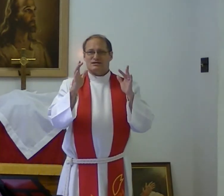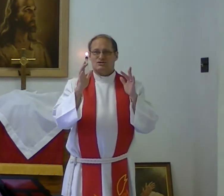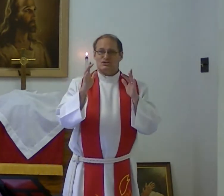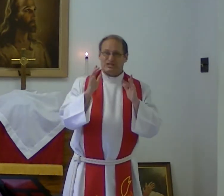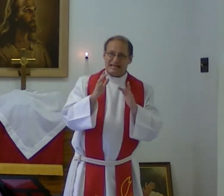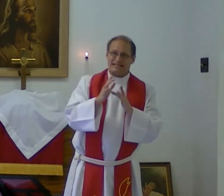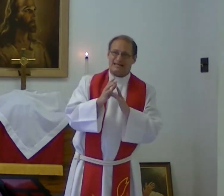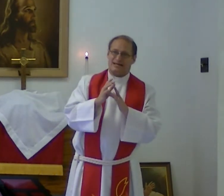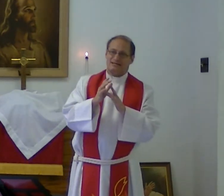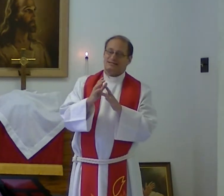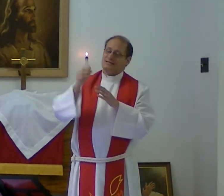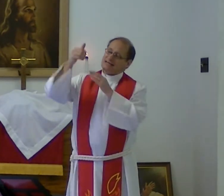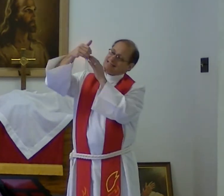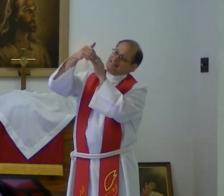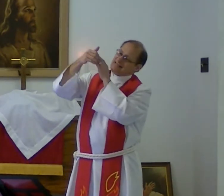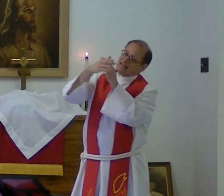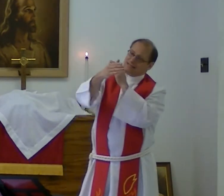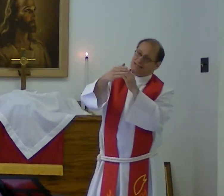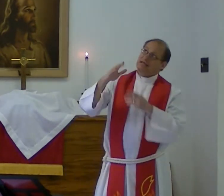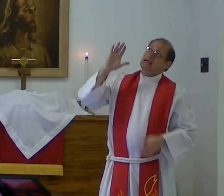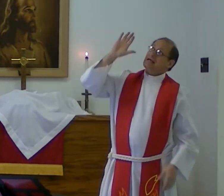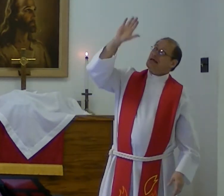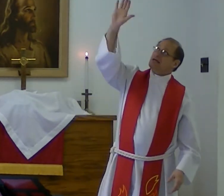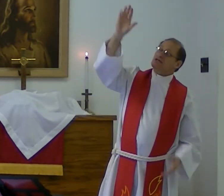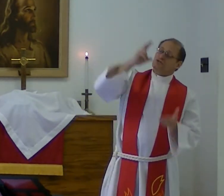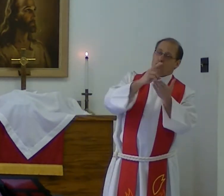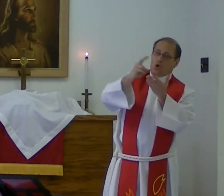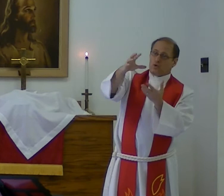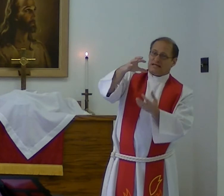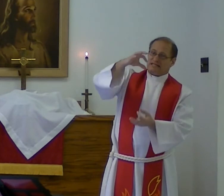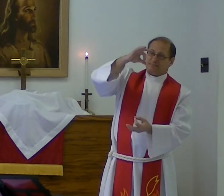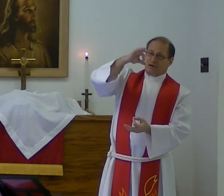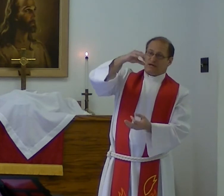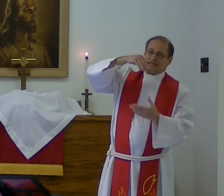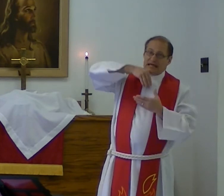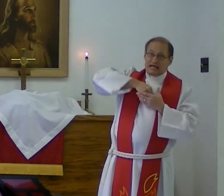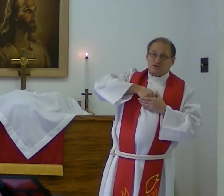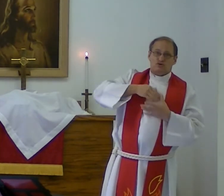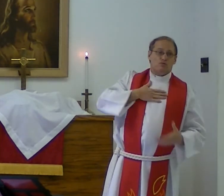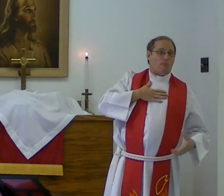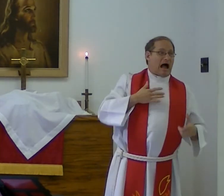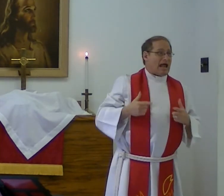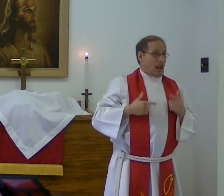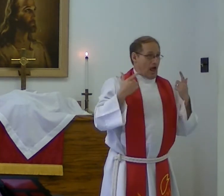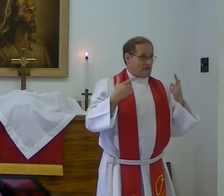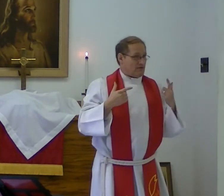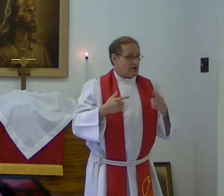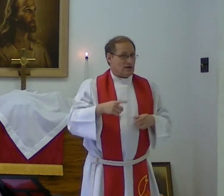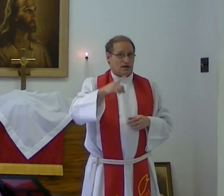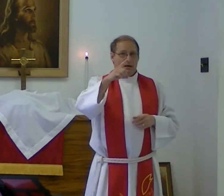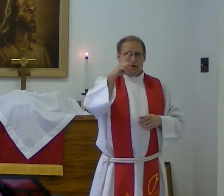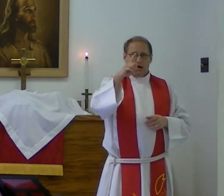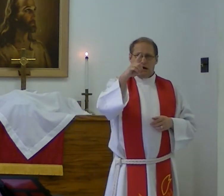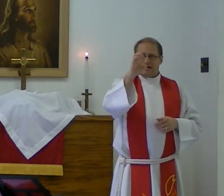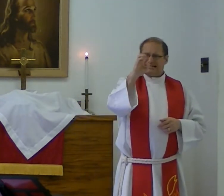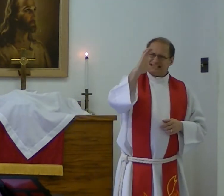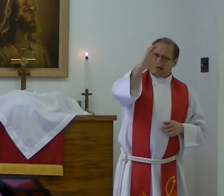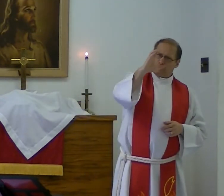Jesus sent His Holy Spirit into my life December